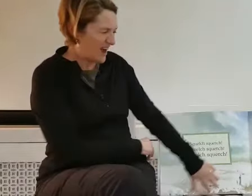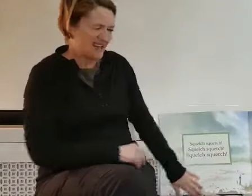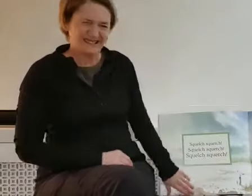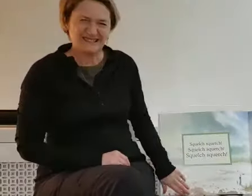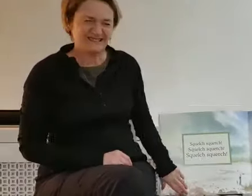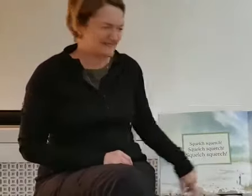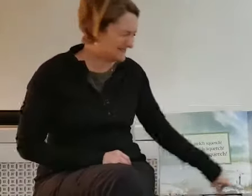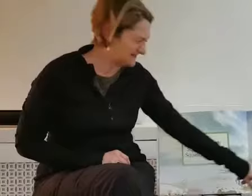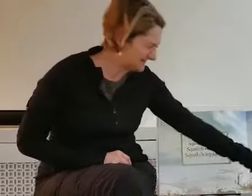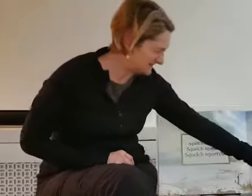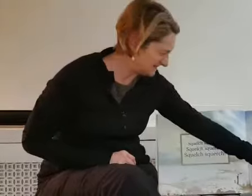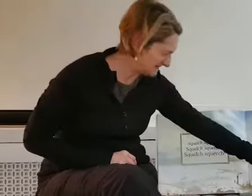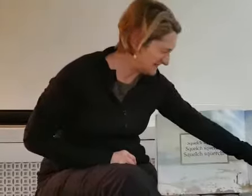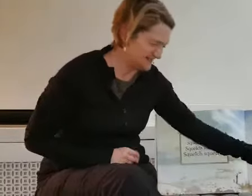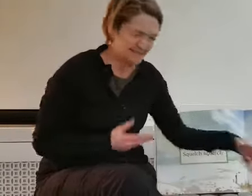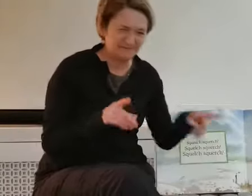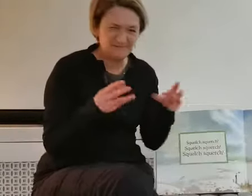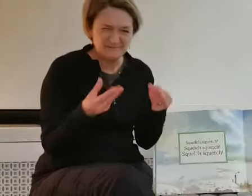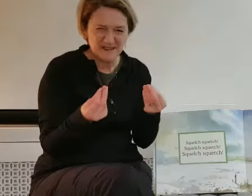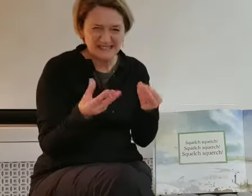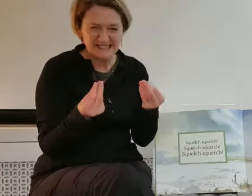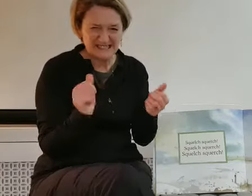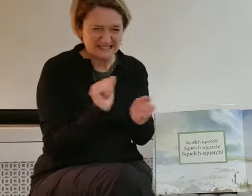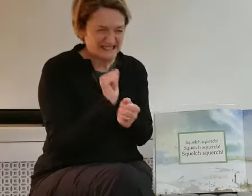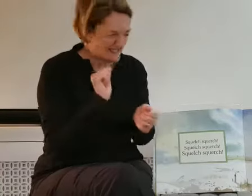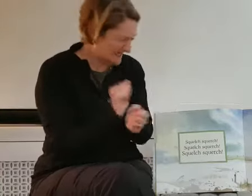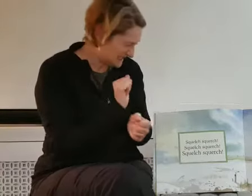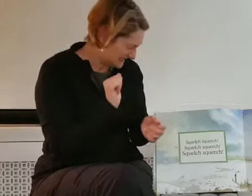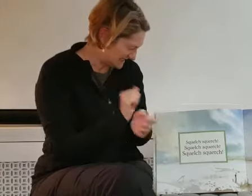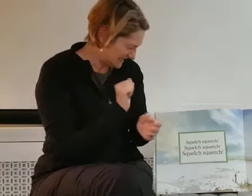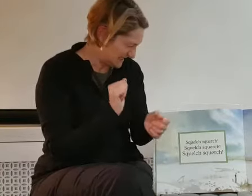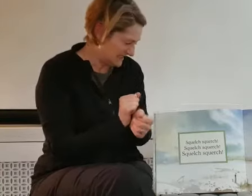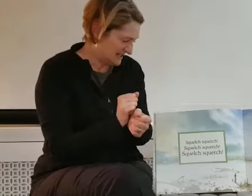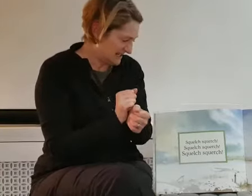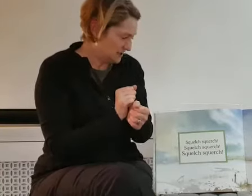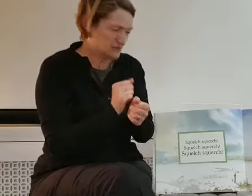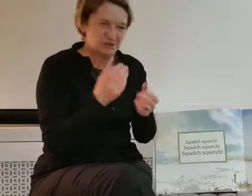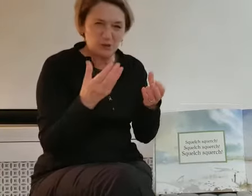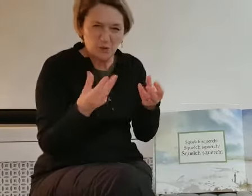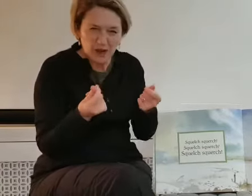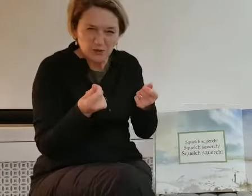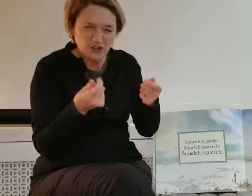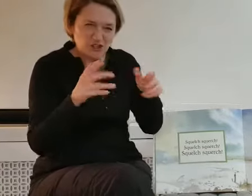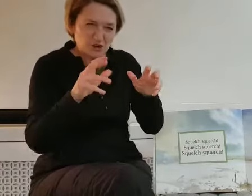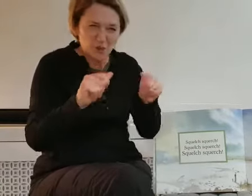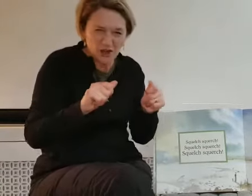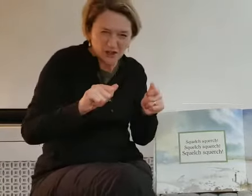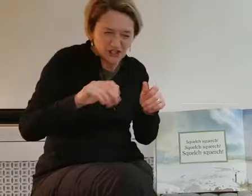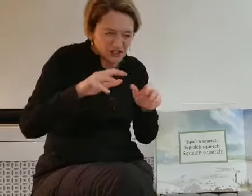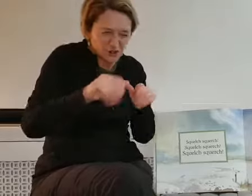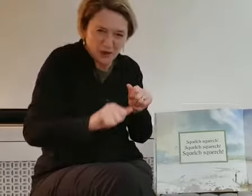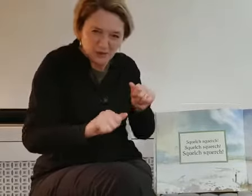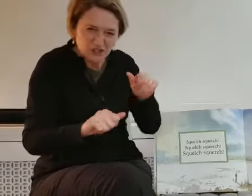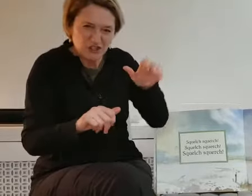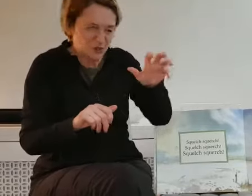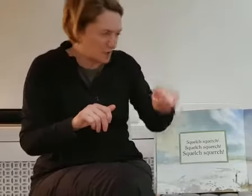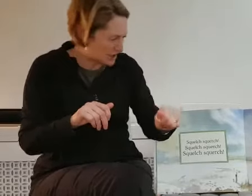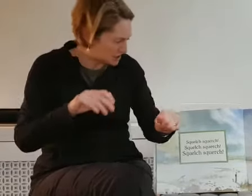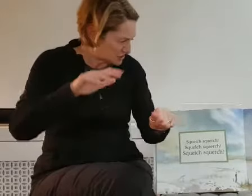Oh, muddy and dirty. Squelch, squelch, squelch, squelch,